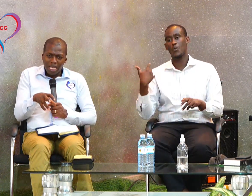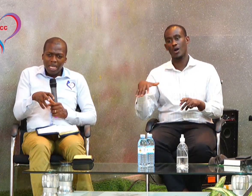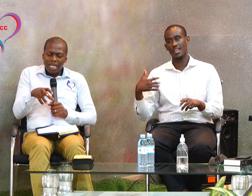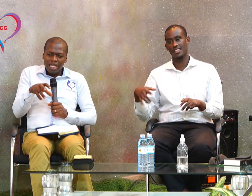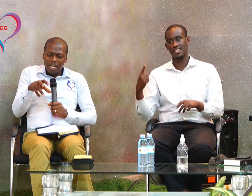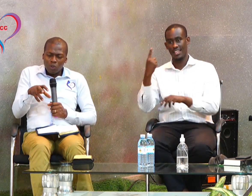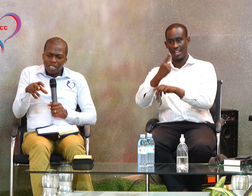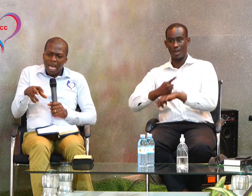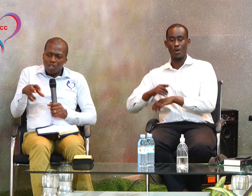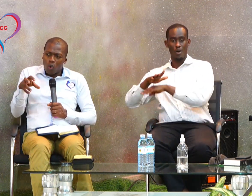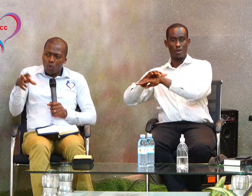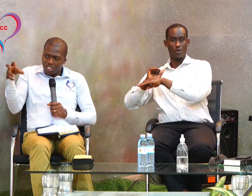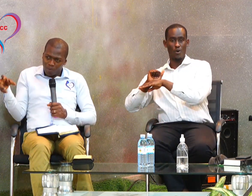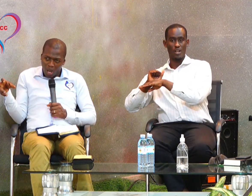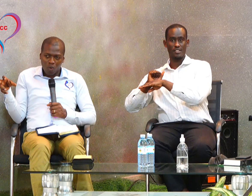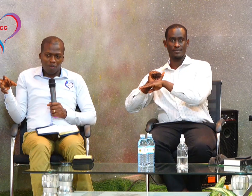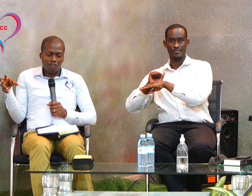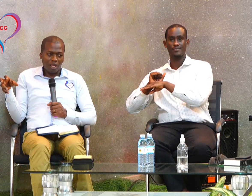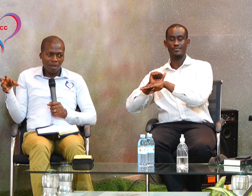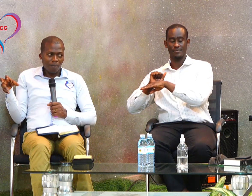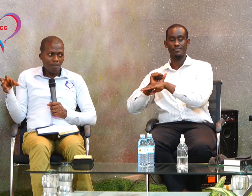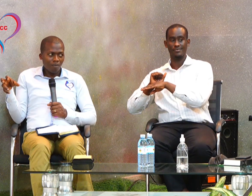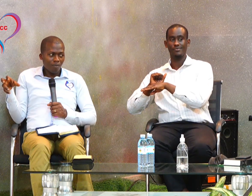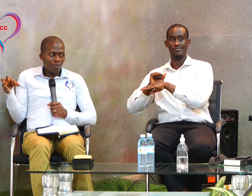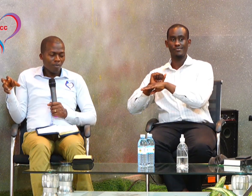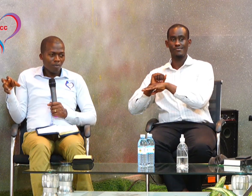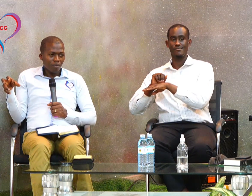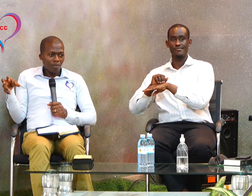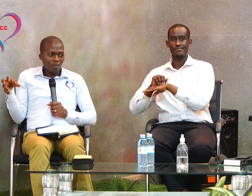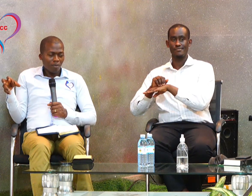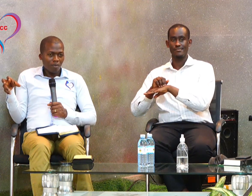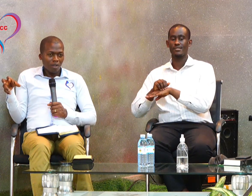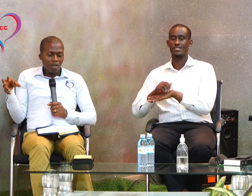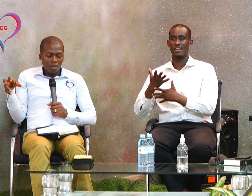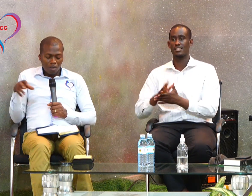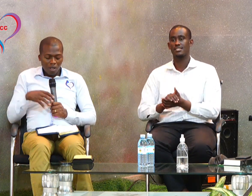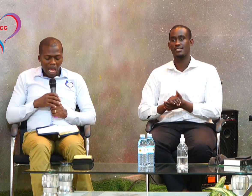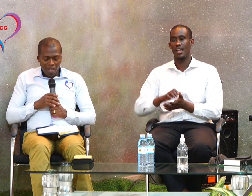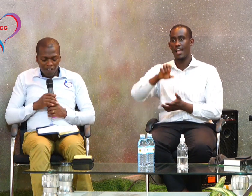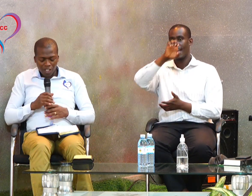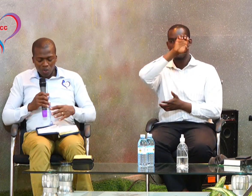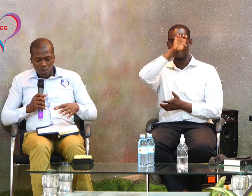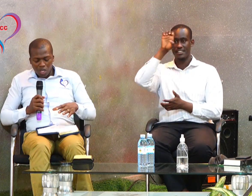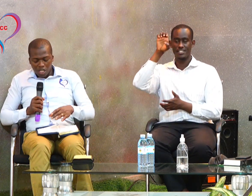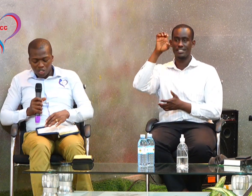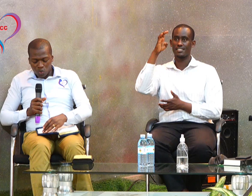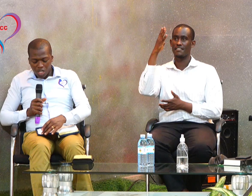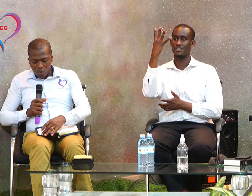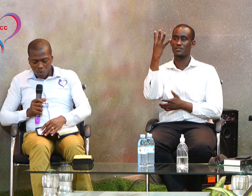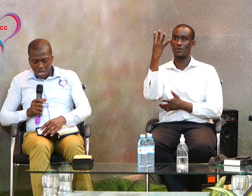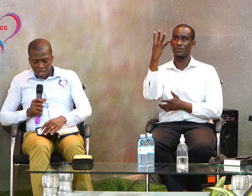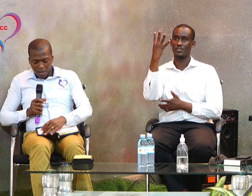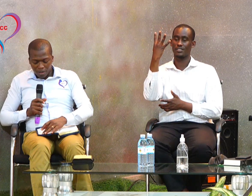tutambule nga tusaanira okuyitibwa kwaffe. It is Ephesians chapter 4. Abefeso